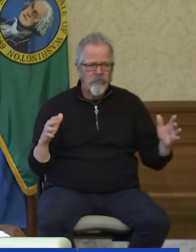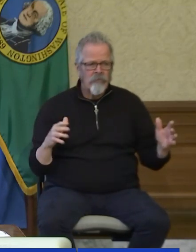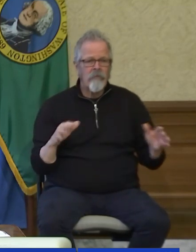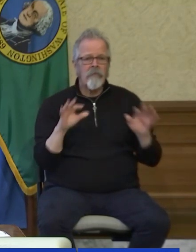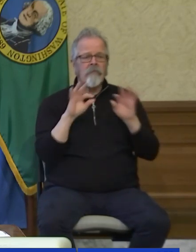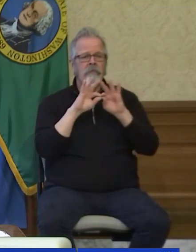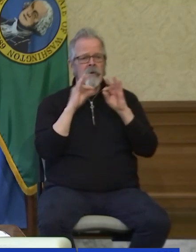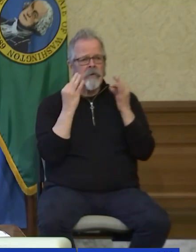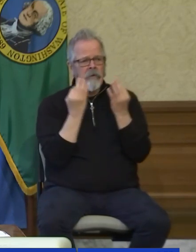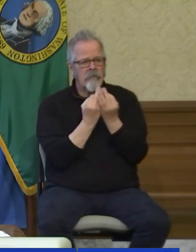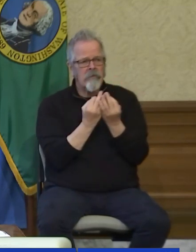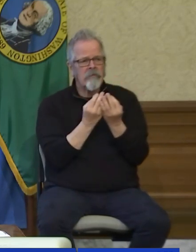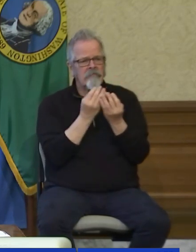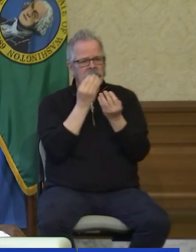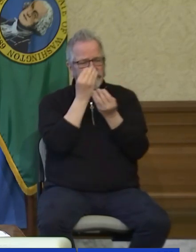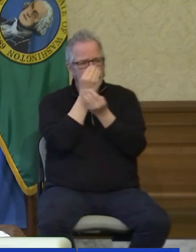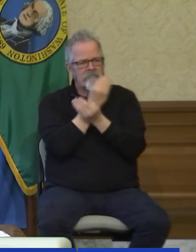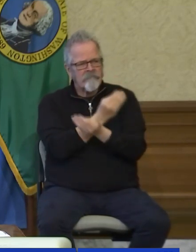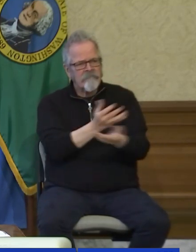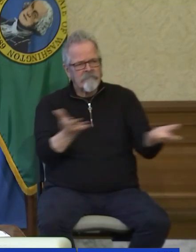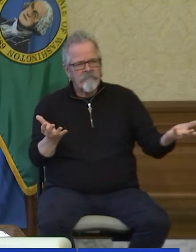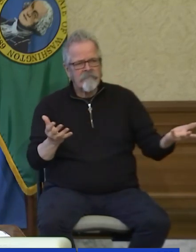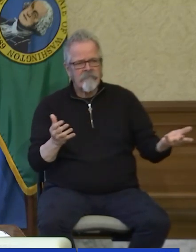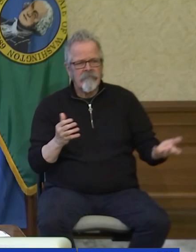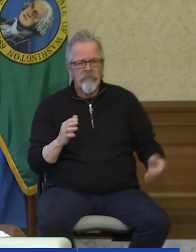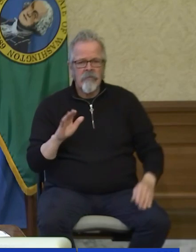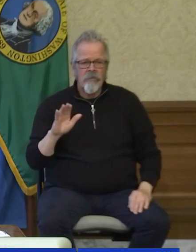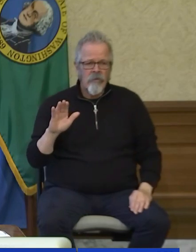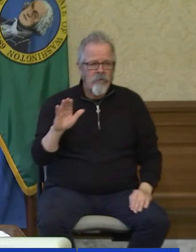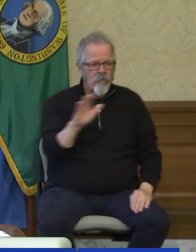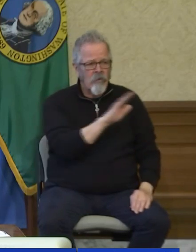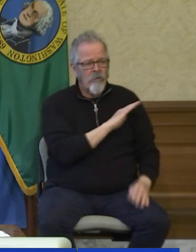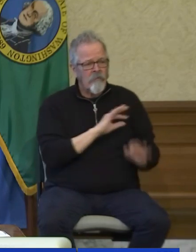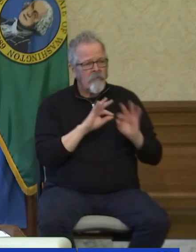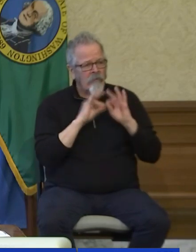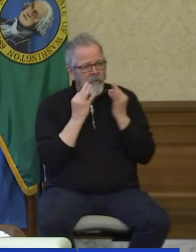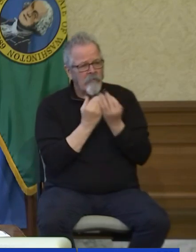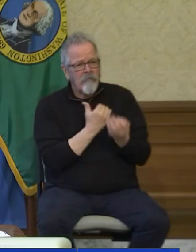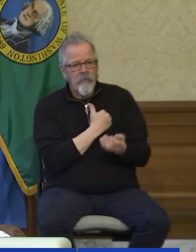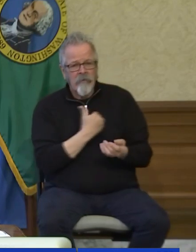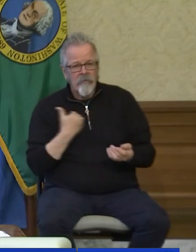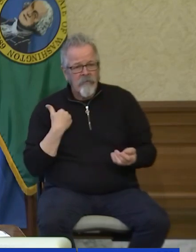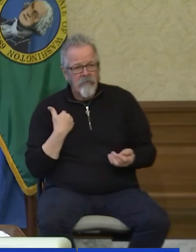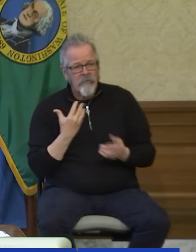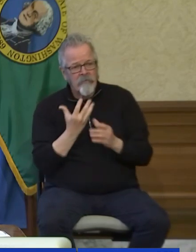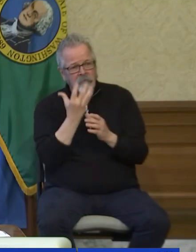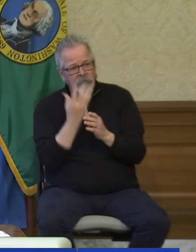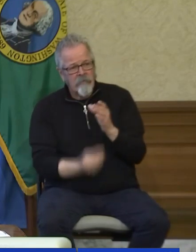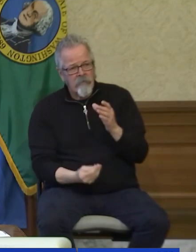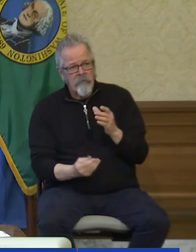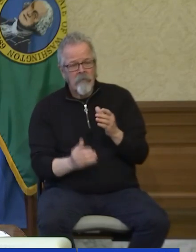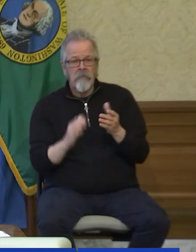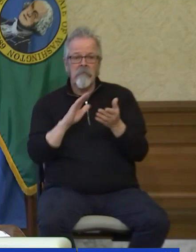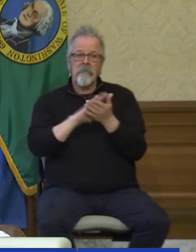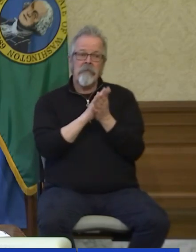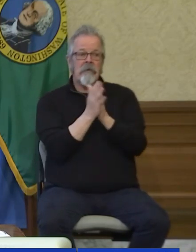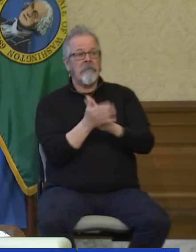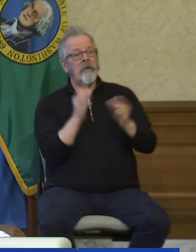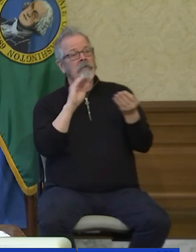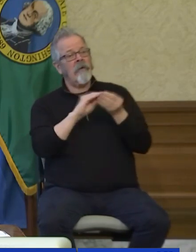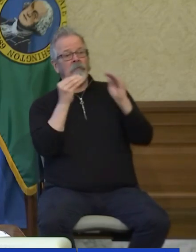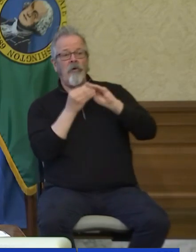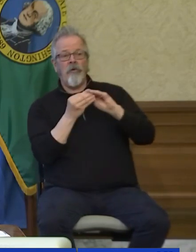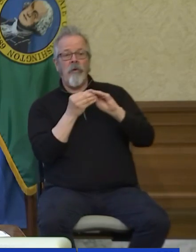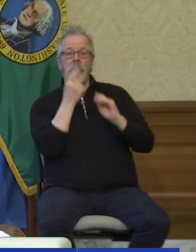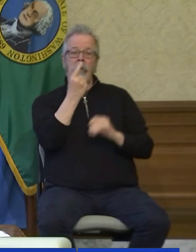with. And the memories will not be washed away by the numbers on the graphs we talk about,